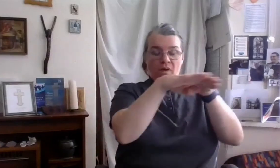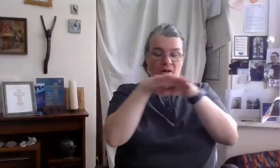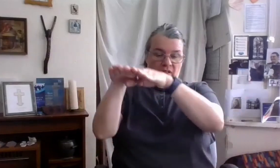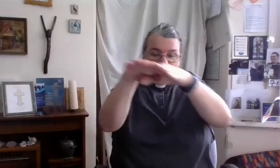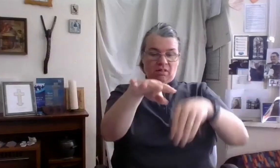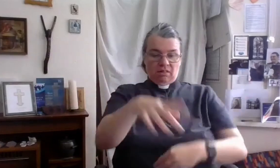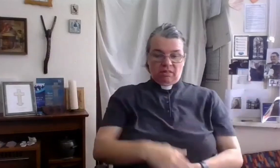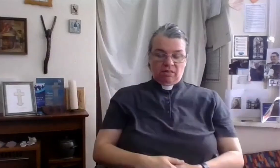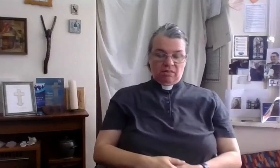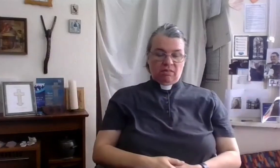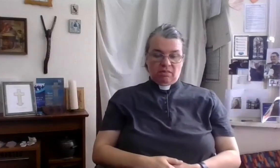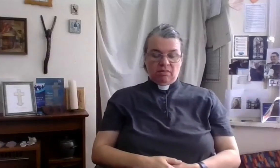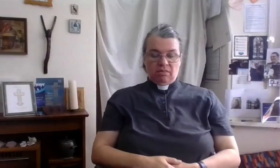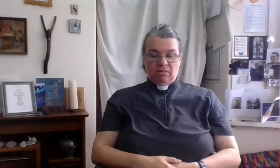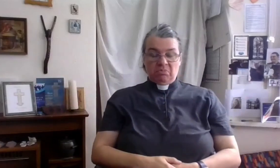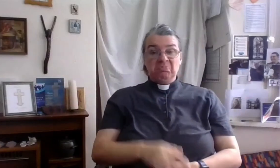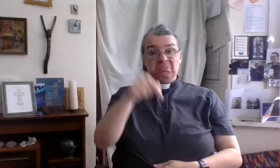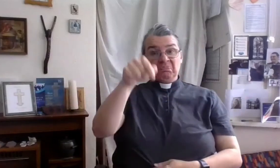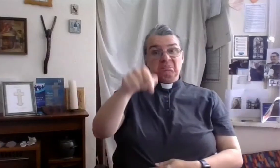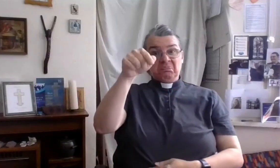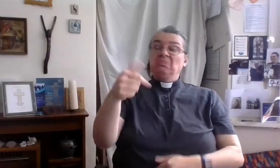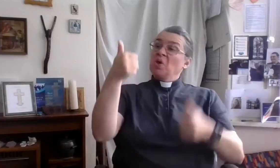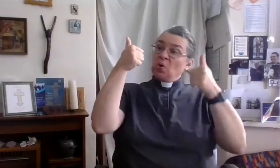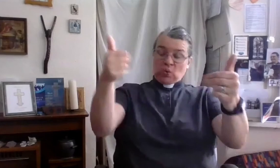where we are all equal,